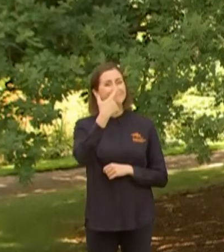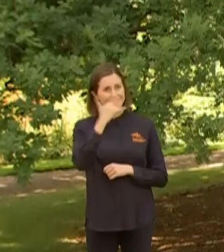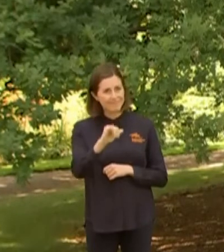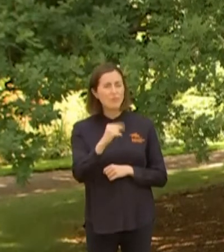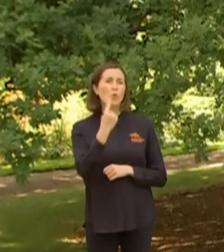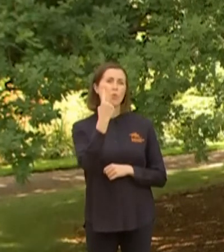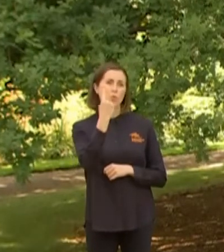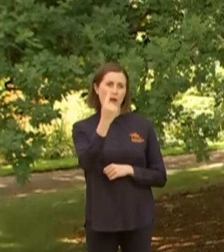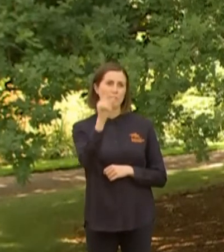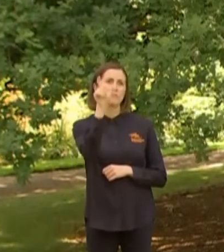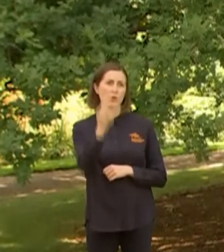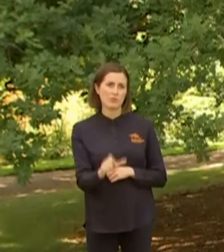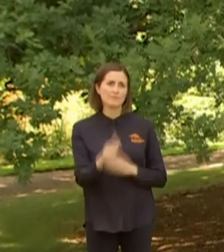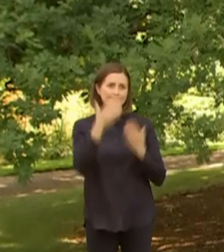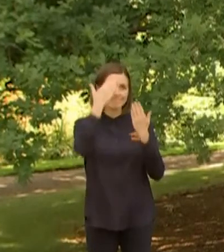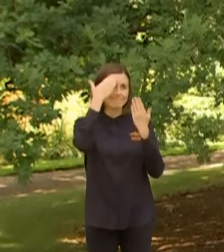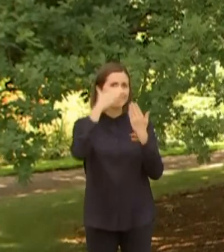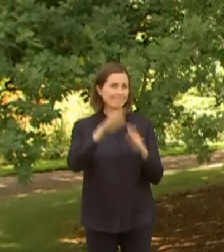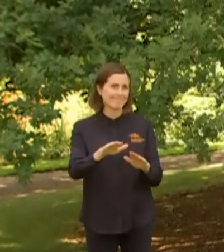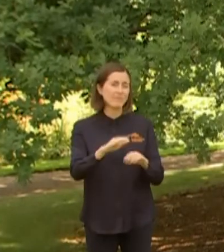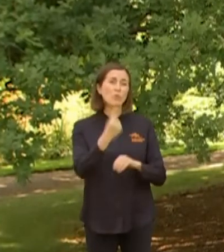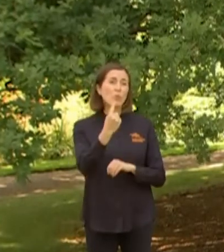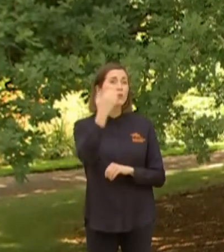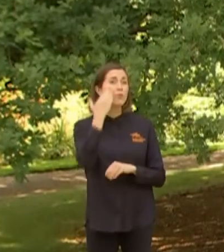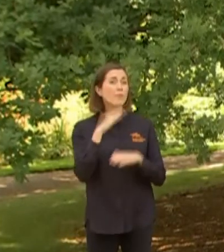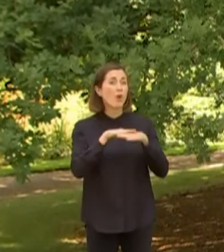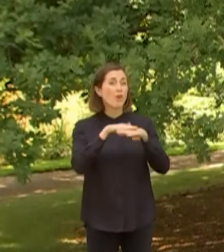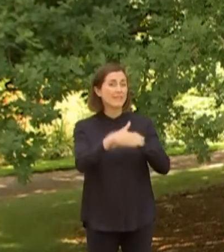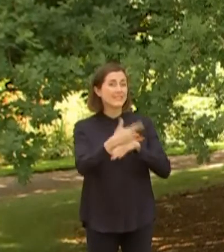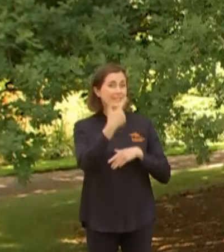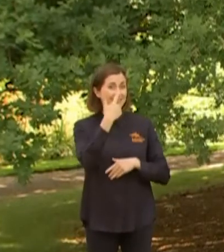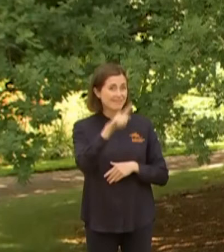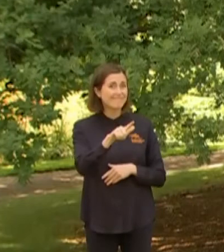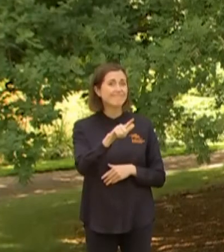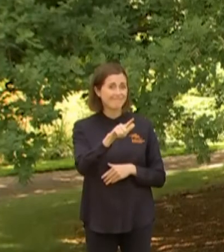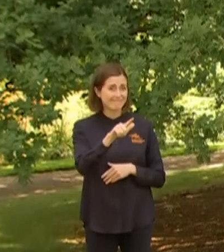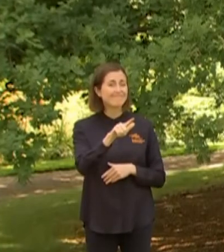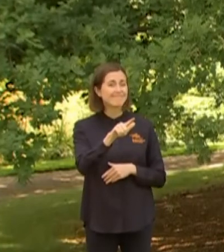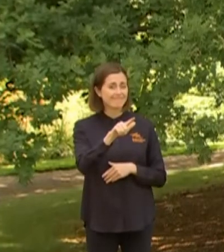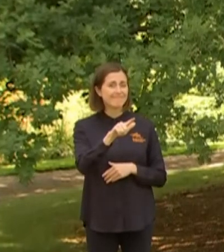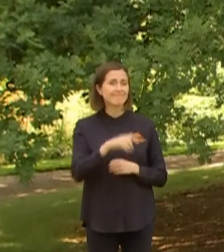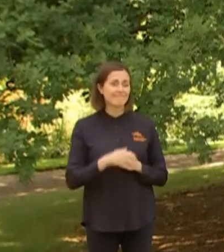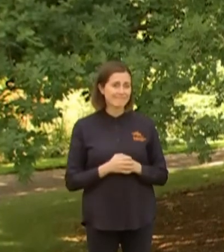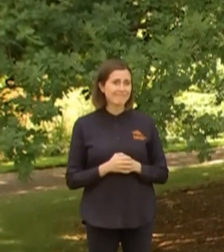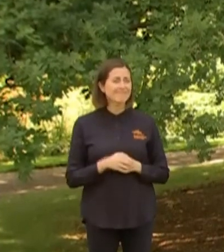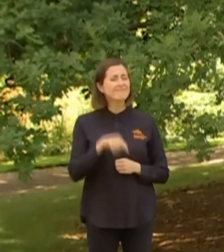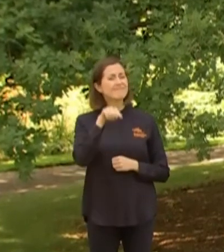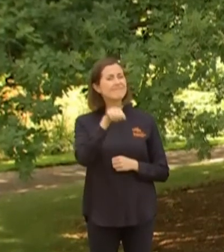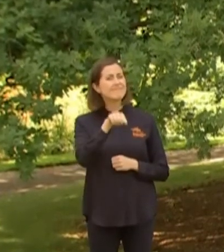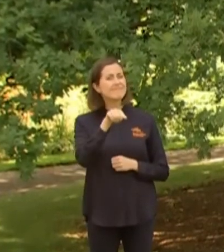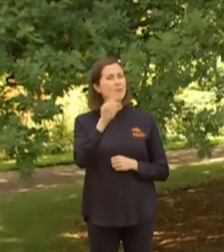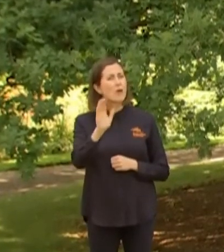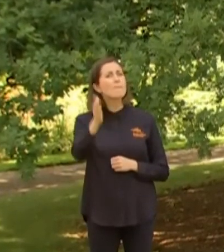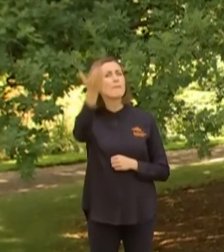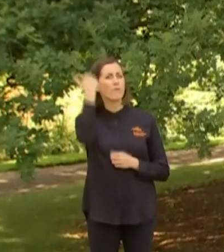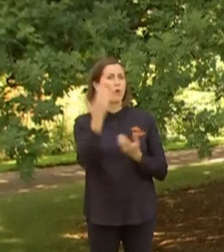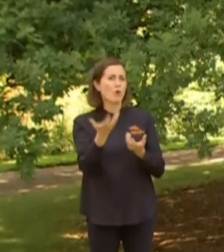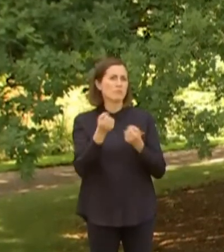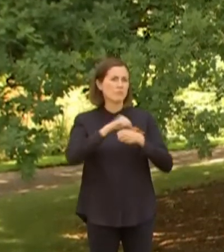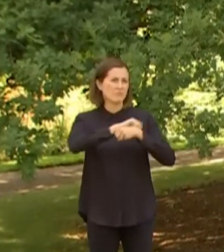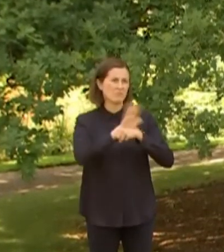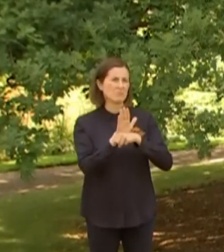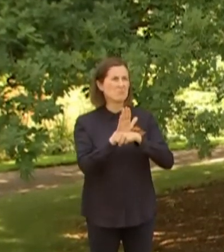been an additional death, a woman in her 70s who was part of a small number of cases diagnosed